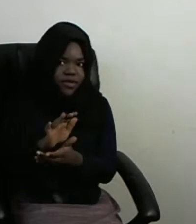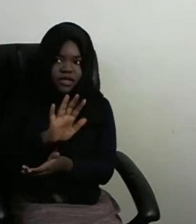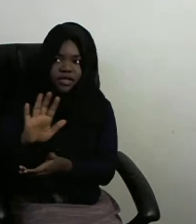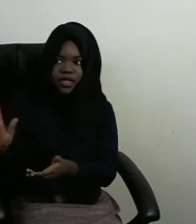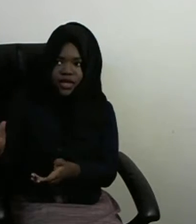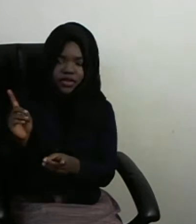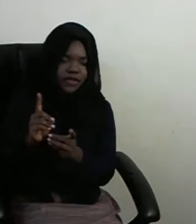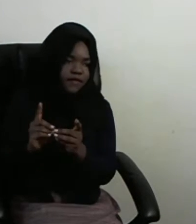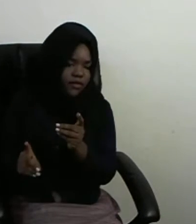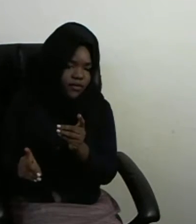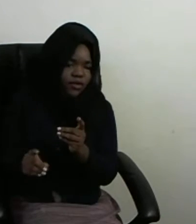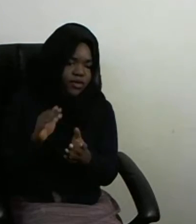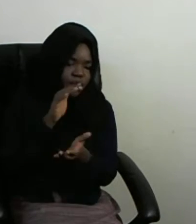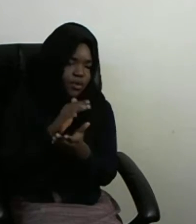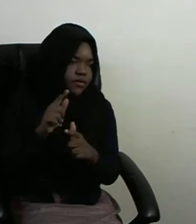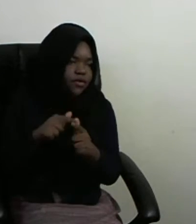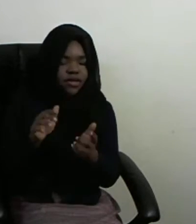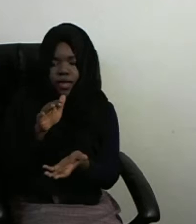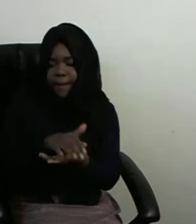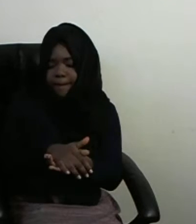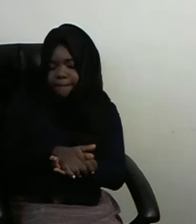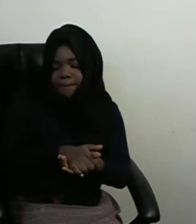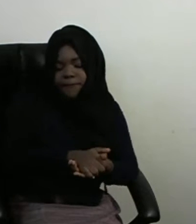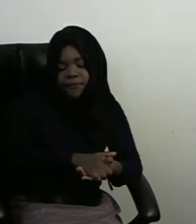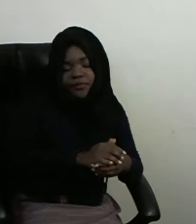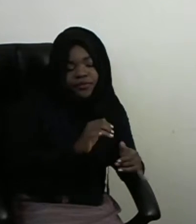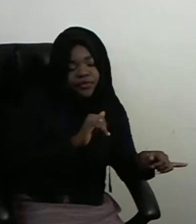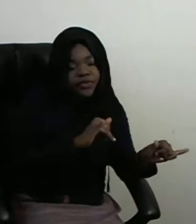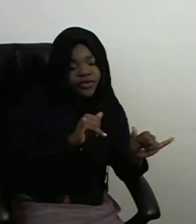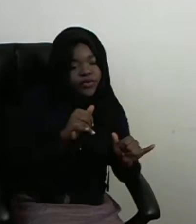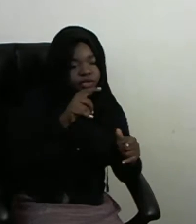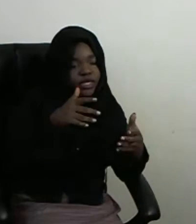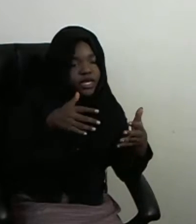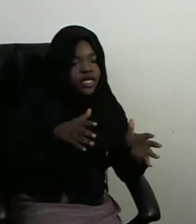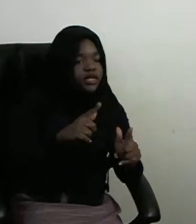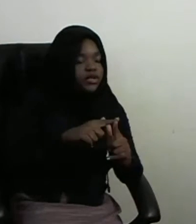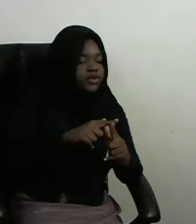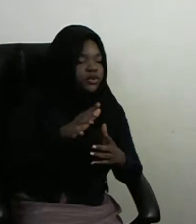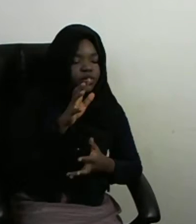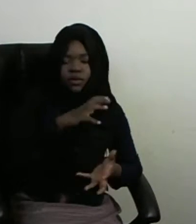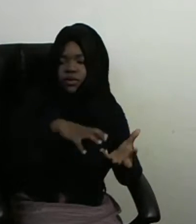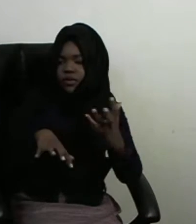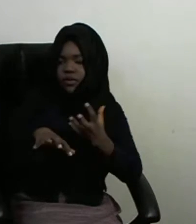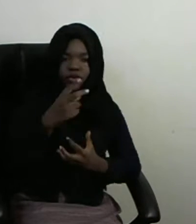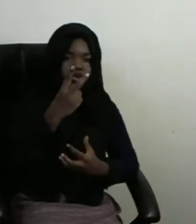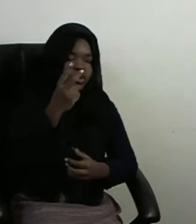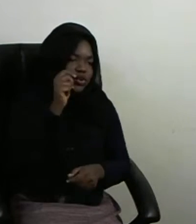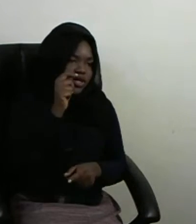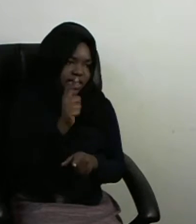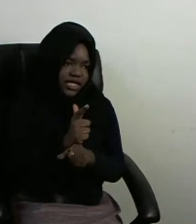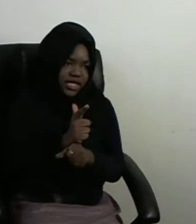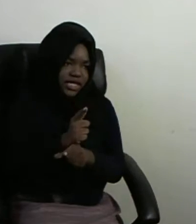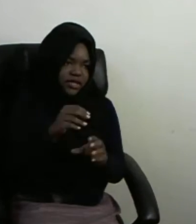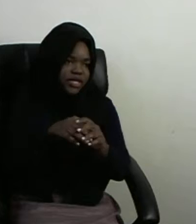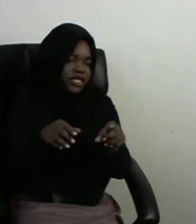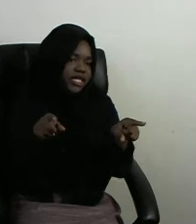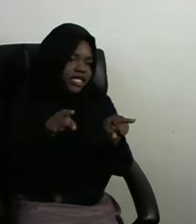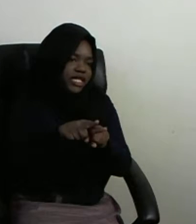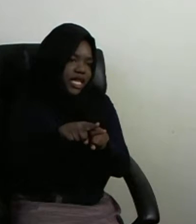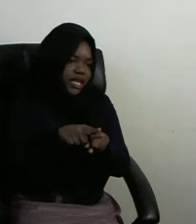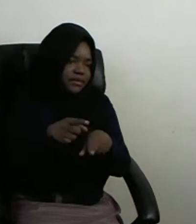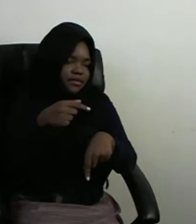their divorcee wives. It is also prohibited to combine two sisters